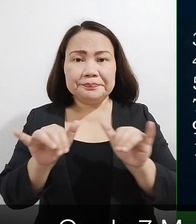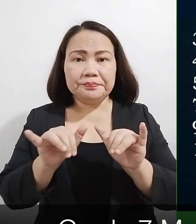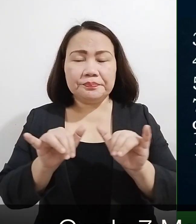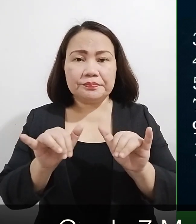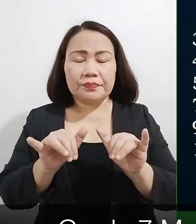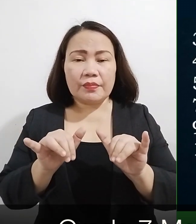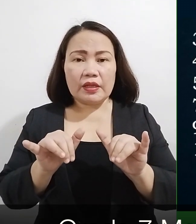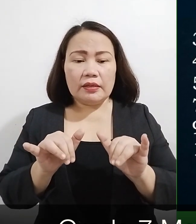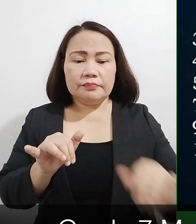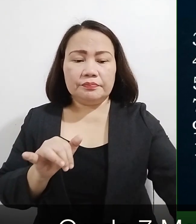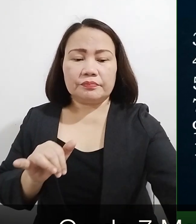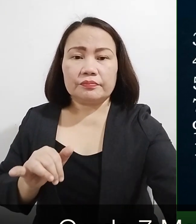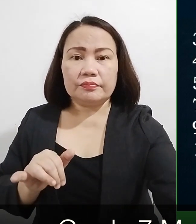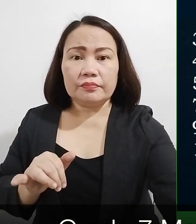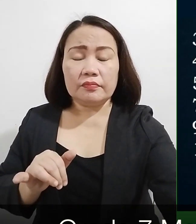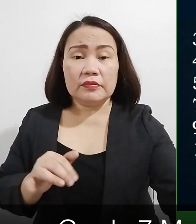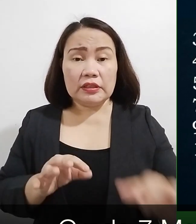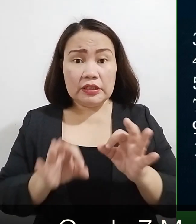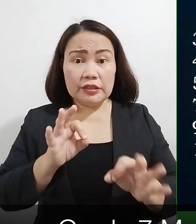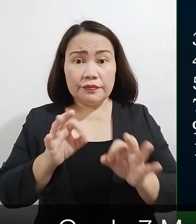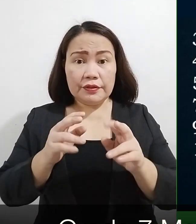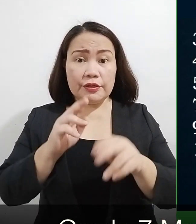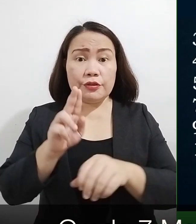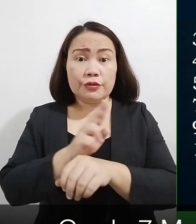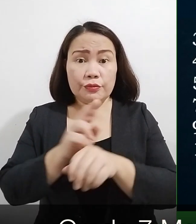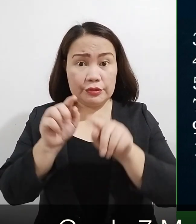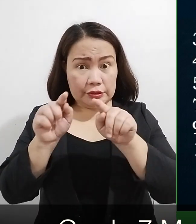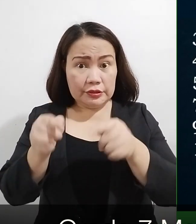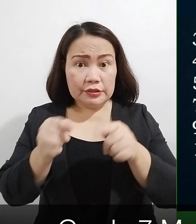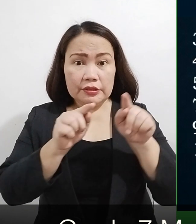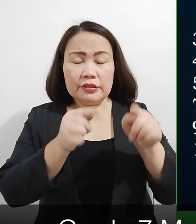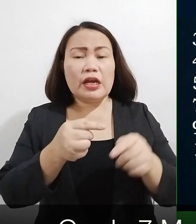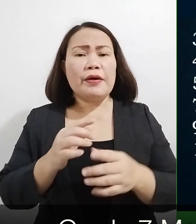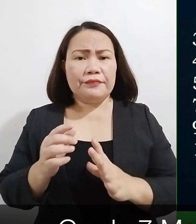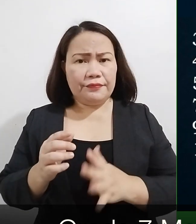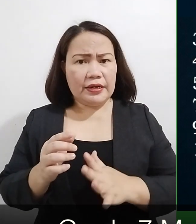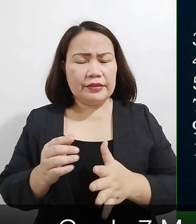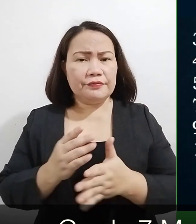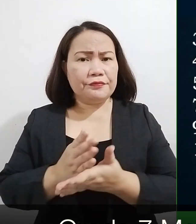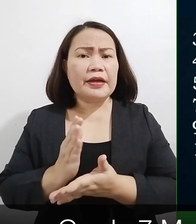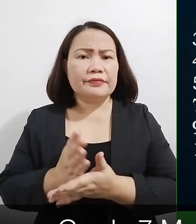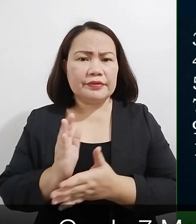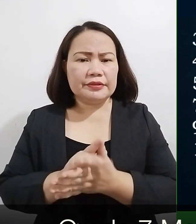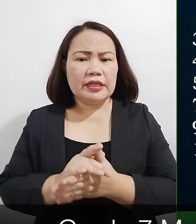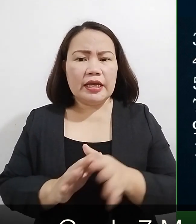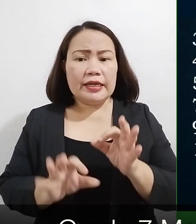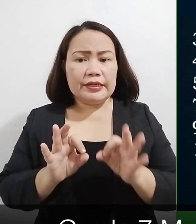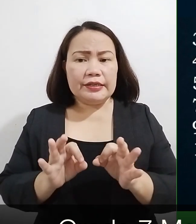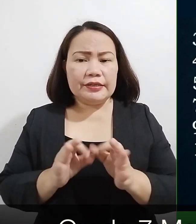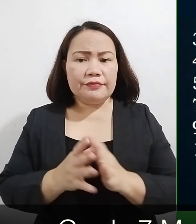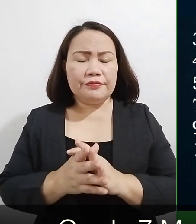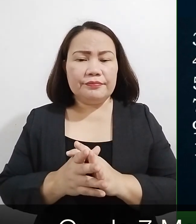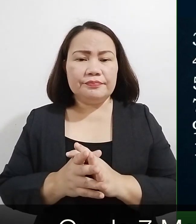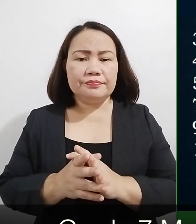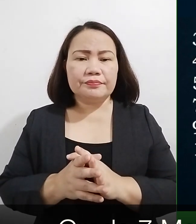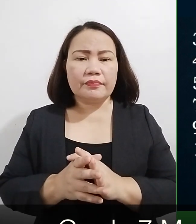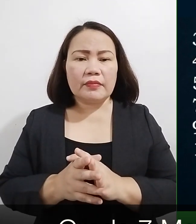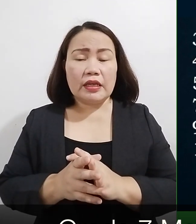yon. So, if you want to use parenthesis, okay lang po. If you want to use this, okay lang din po. Kasi